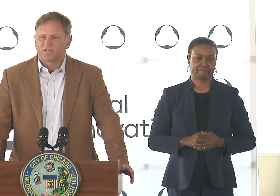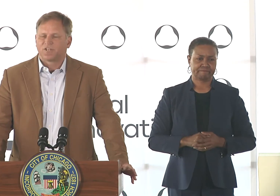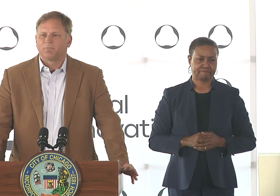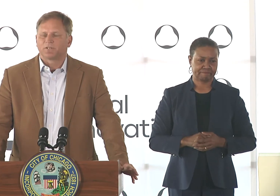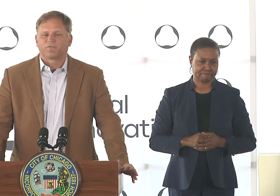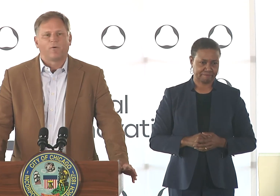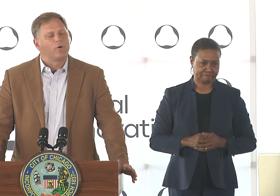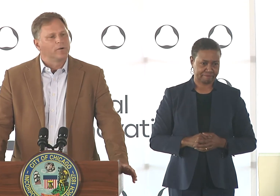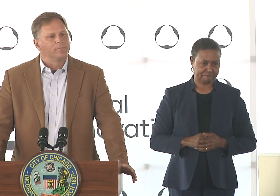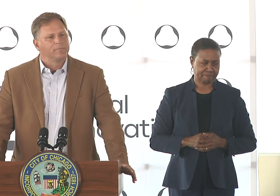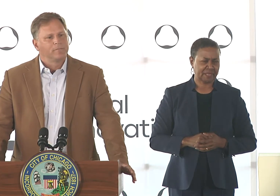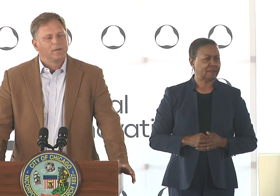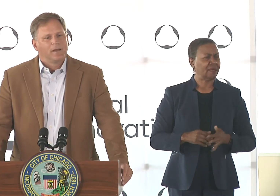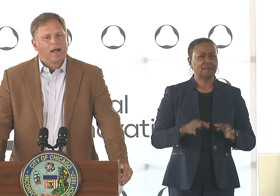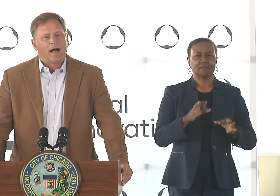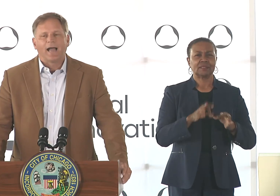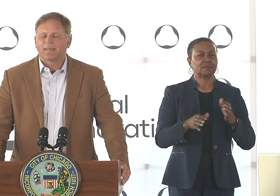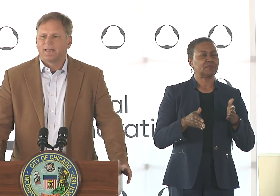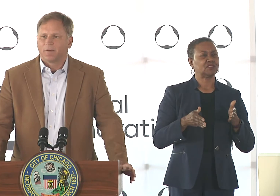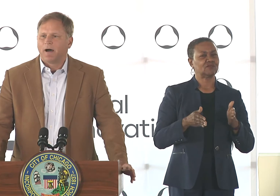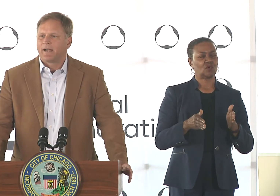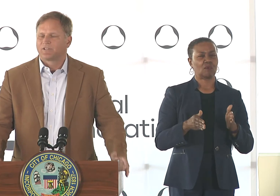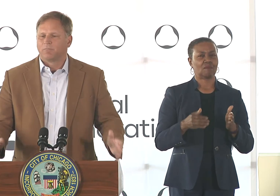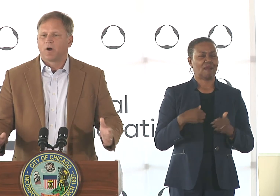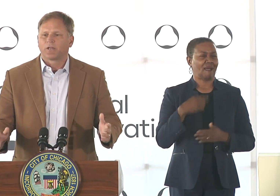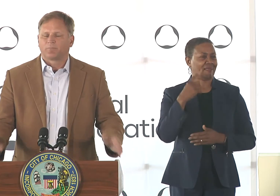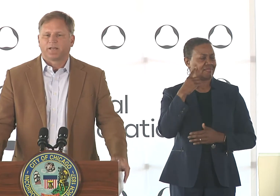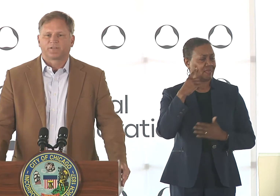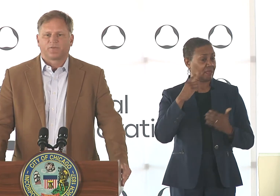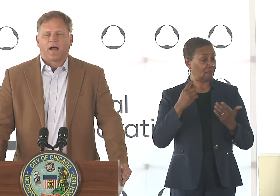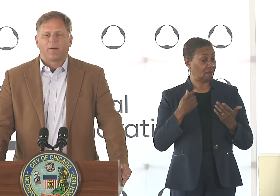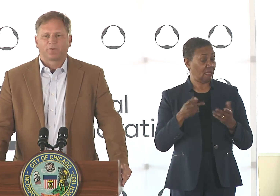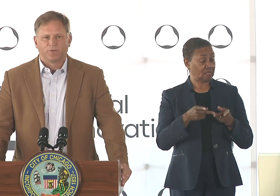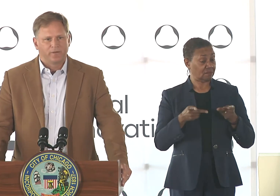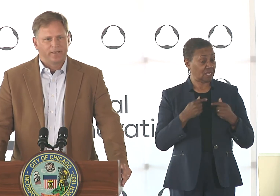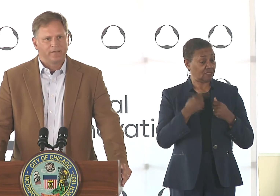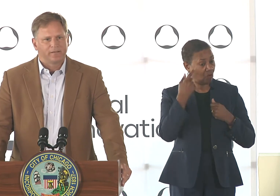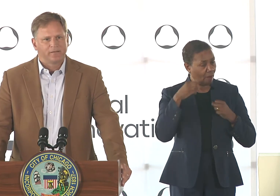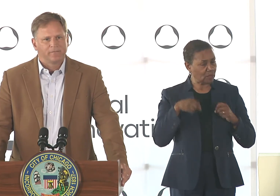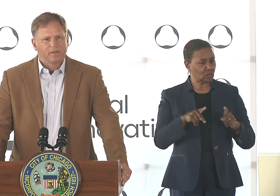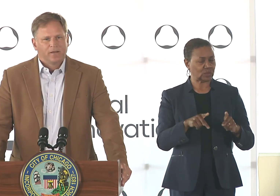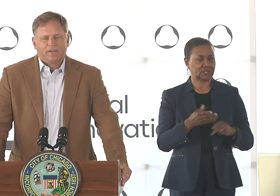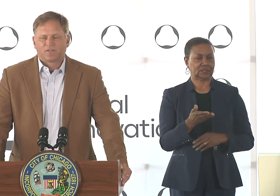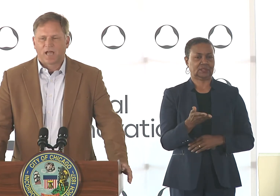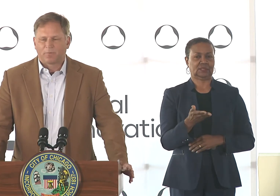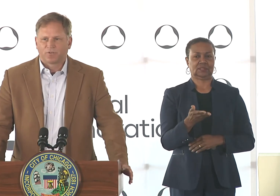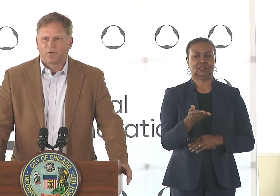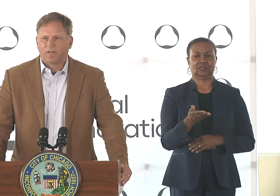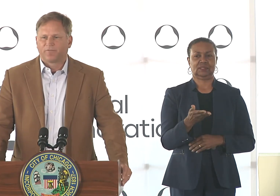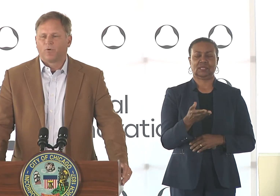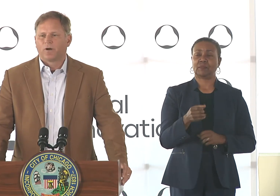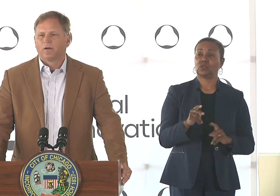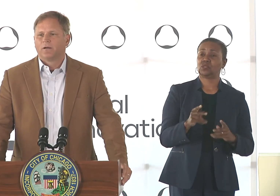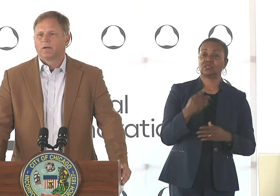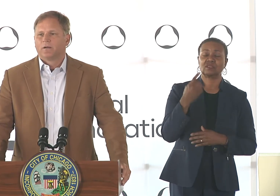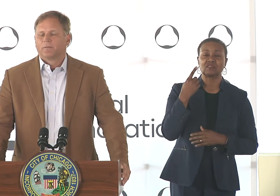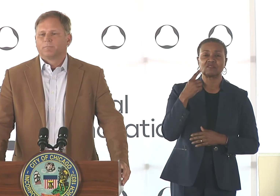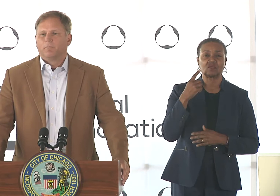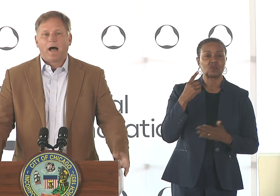And in its simplest form, I think about it as a marketplace for opportunity. And this is opportunity